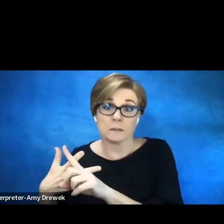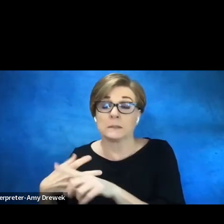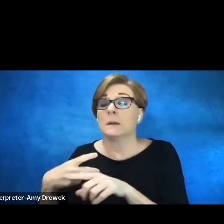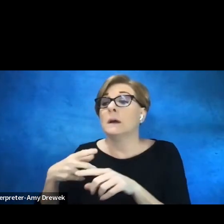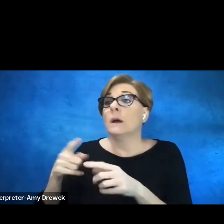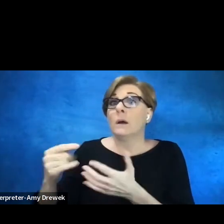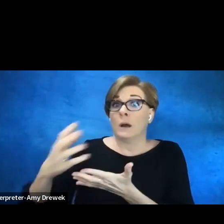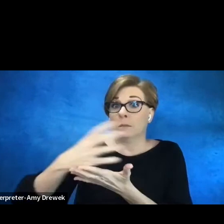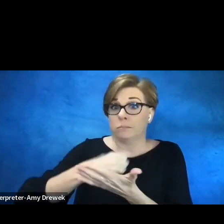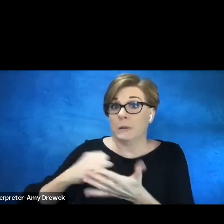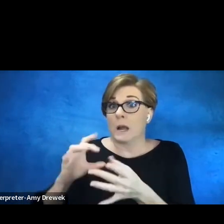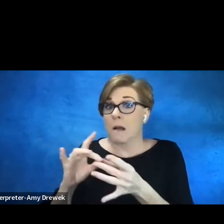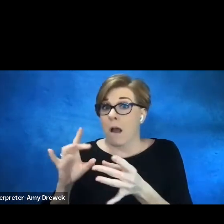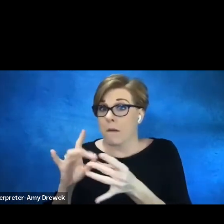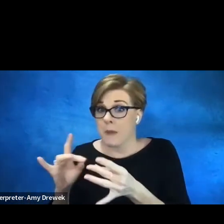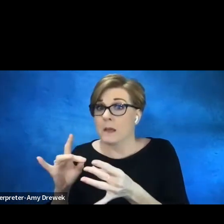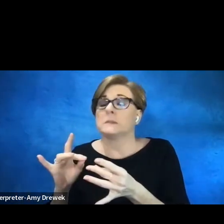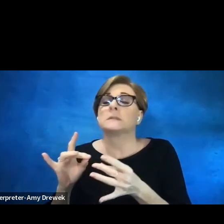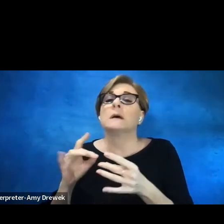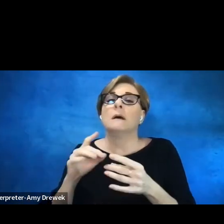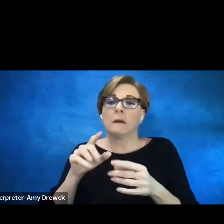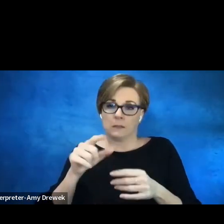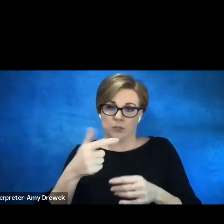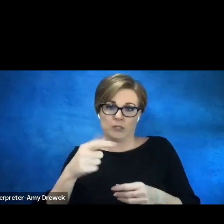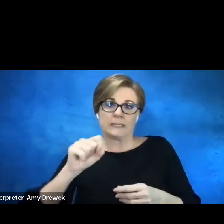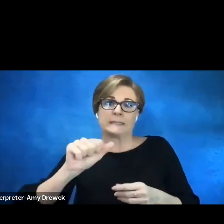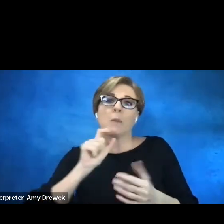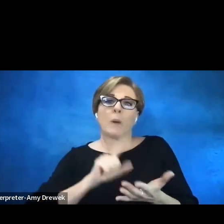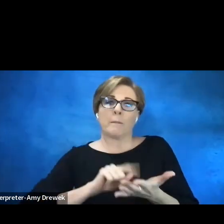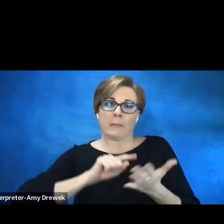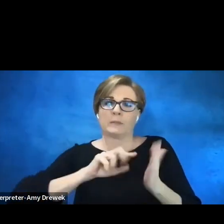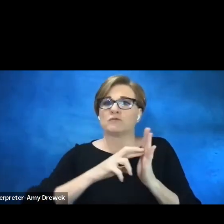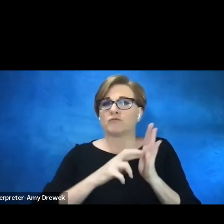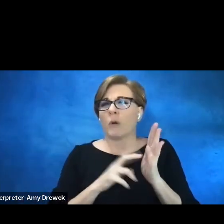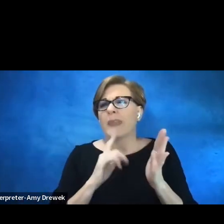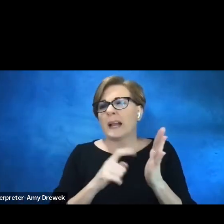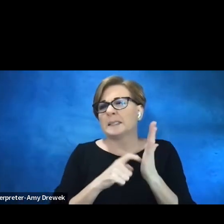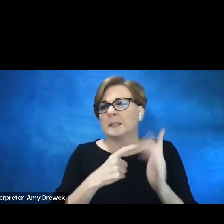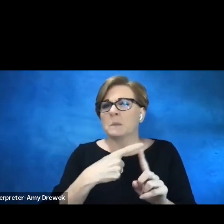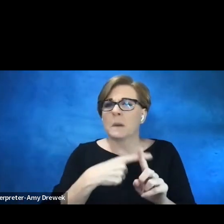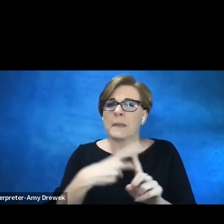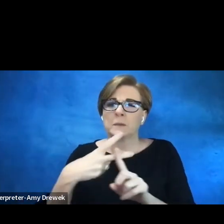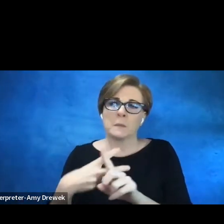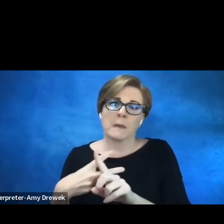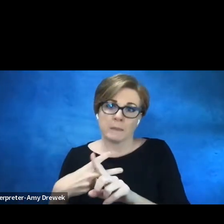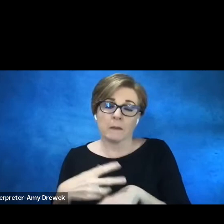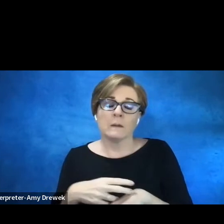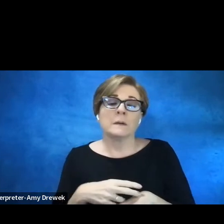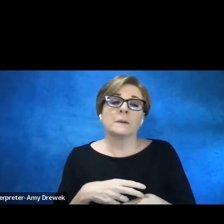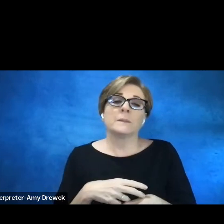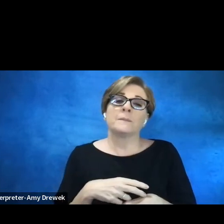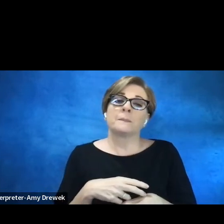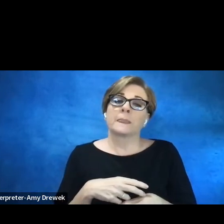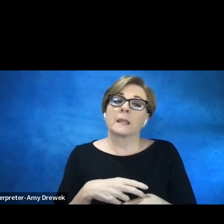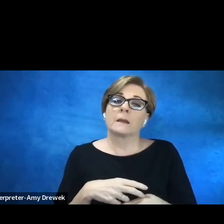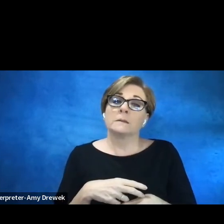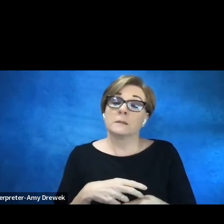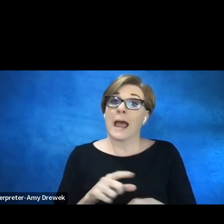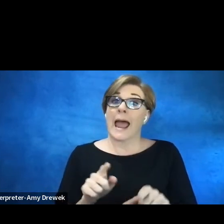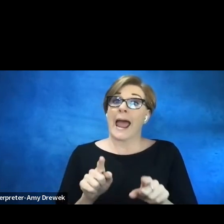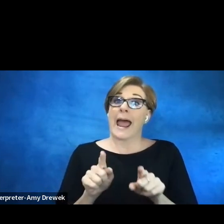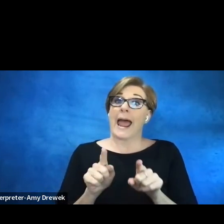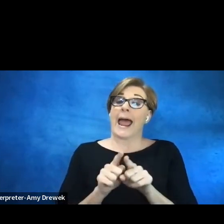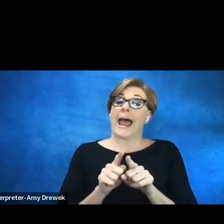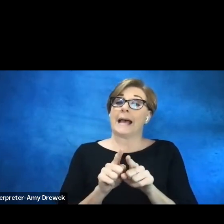are resolved, GSA will publish the rule, which will take about a month or two. So I'm going to make sure, both as the deputy administrator